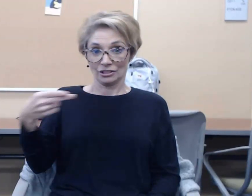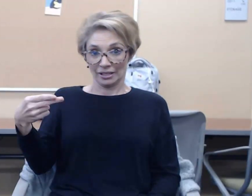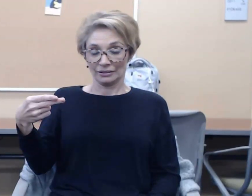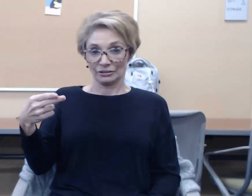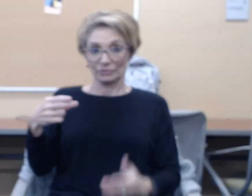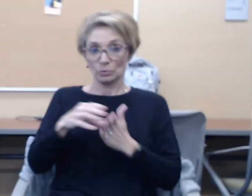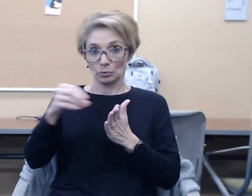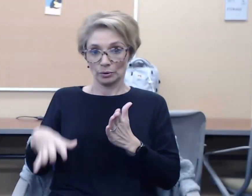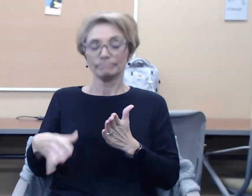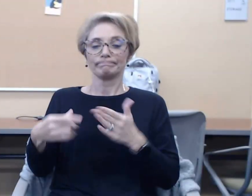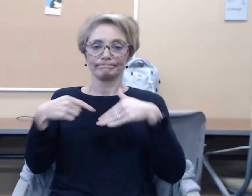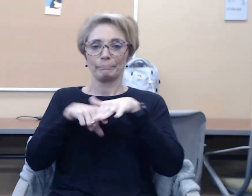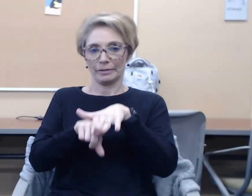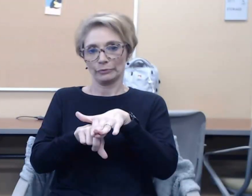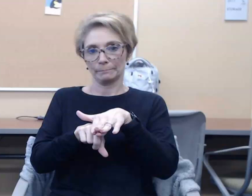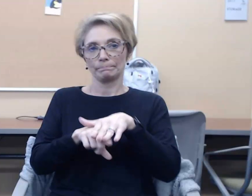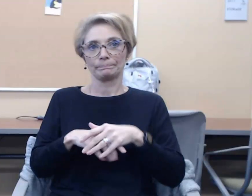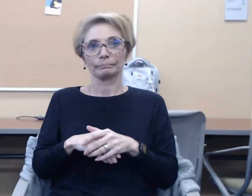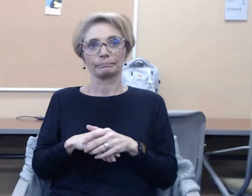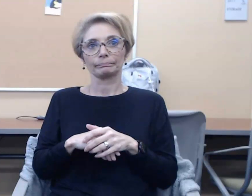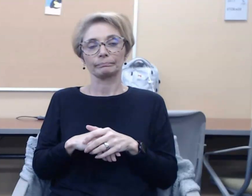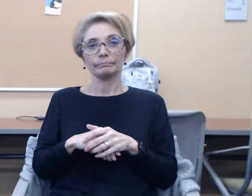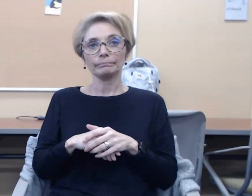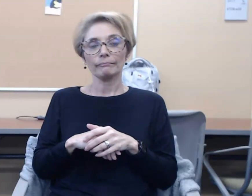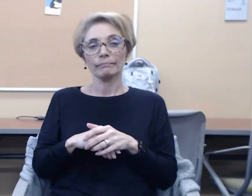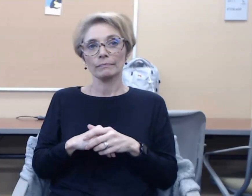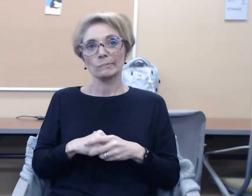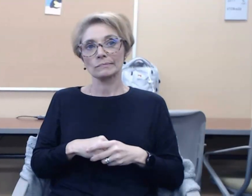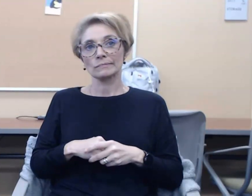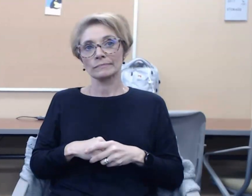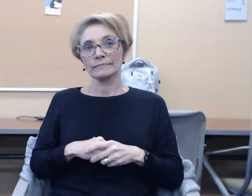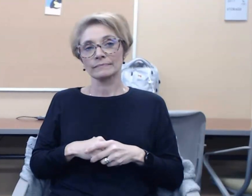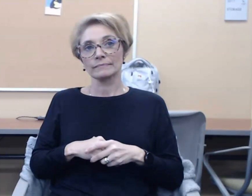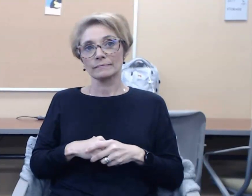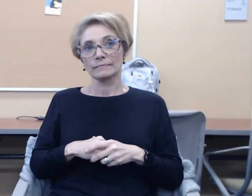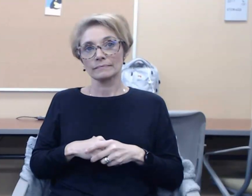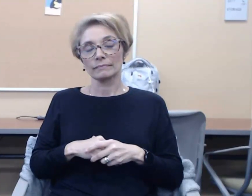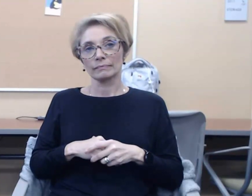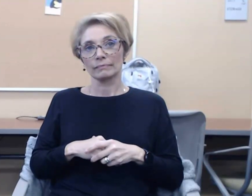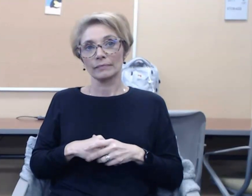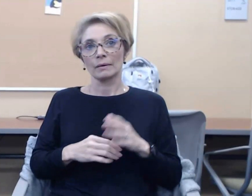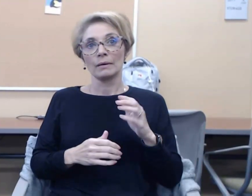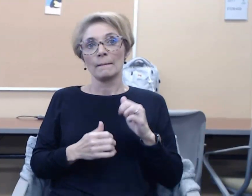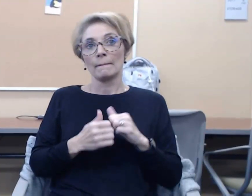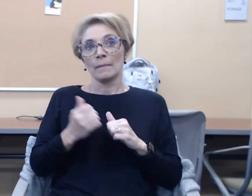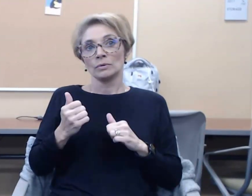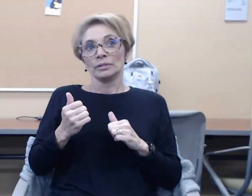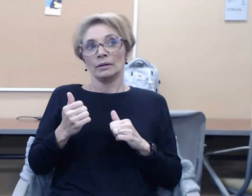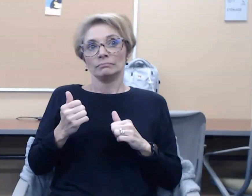settings. And although most of the deaf and hard of hearing students are in mainstream settings, so like the majority of them, like